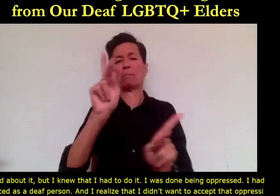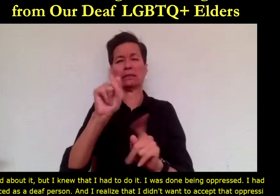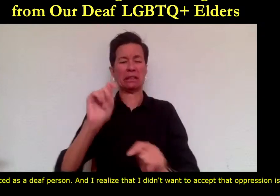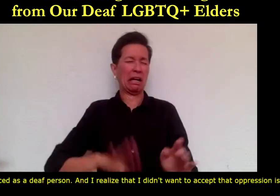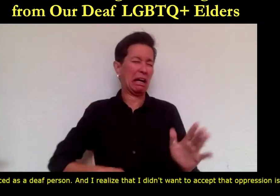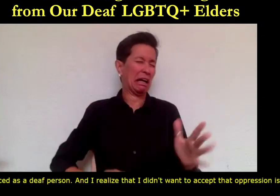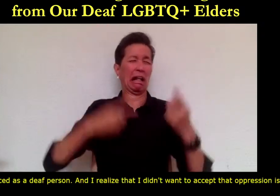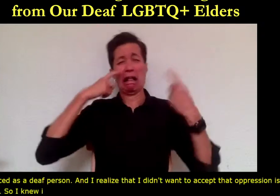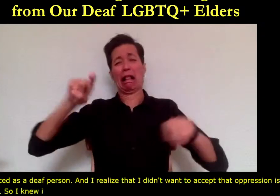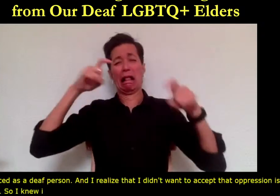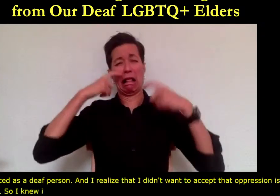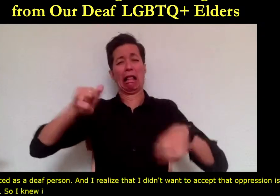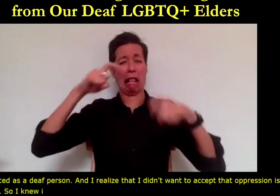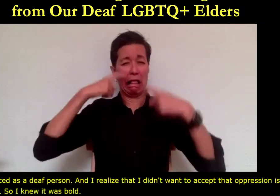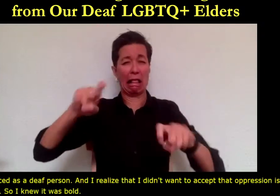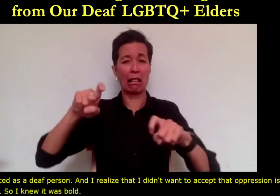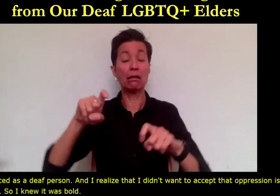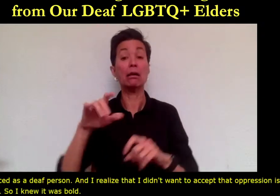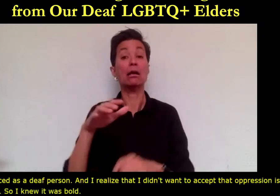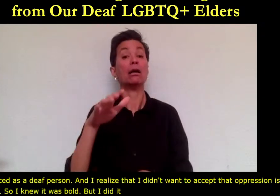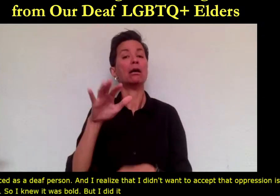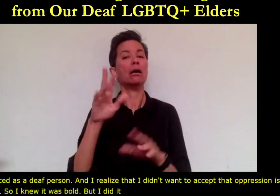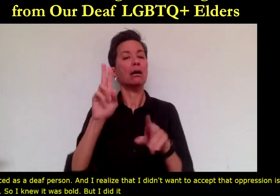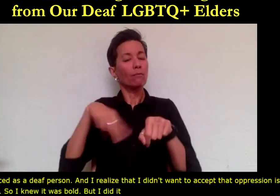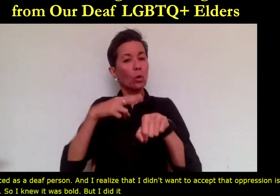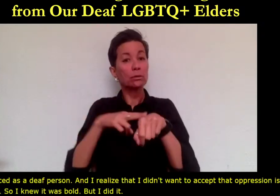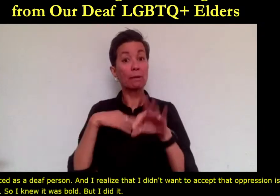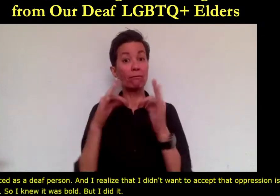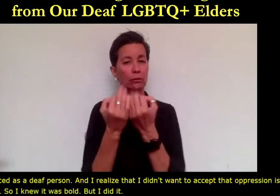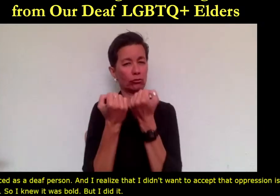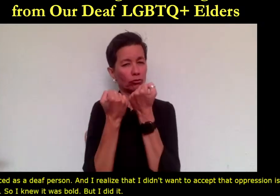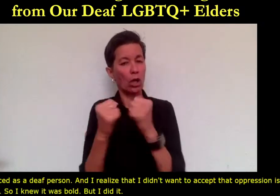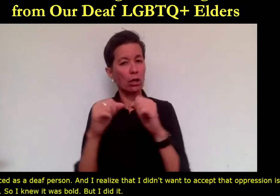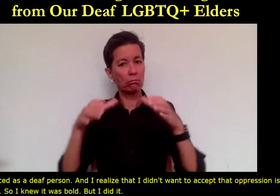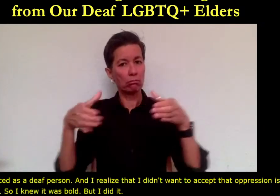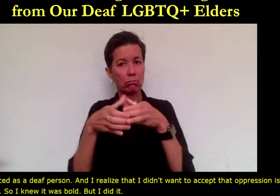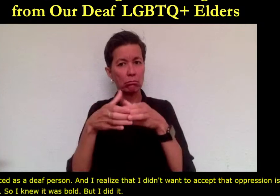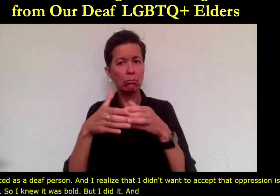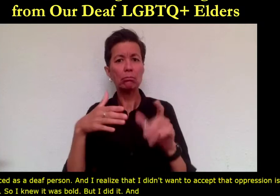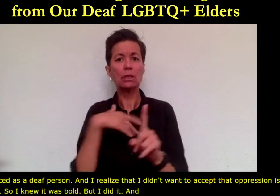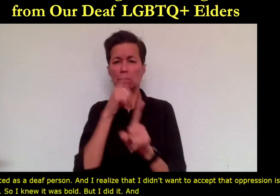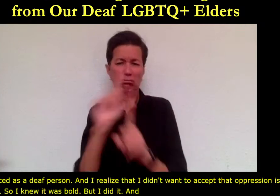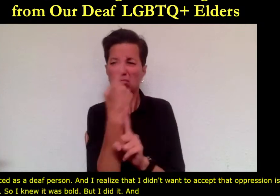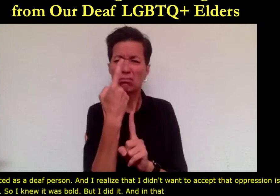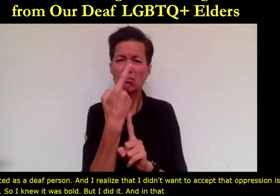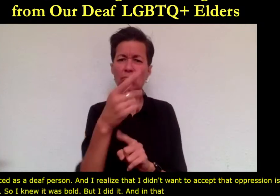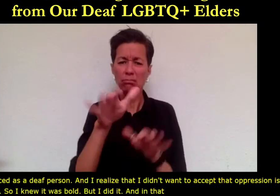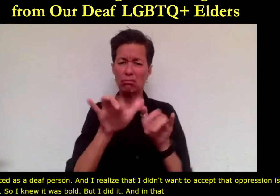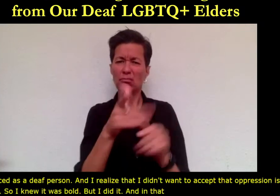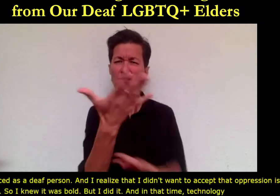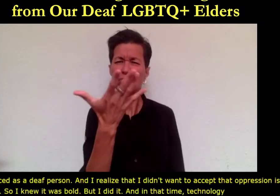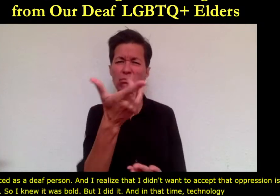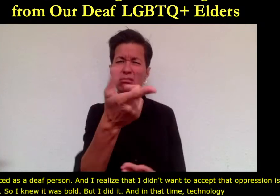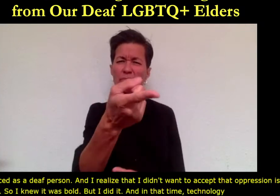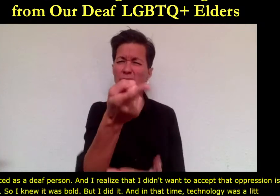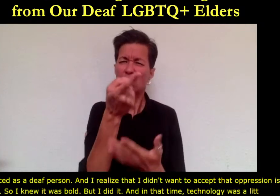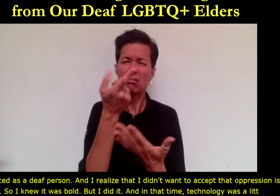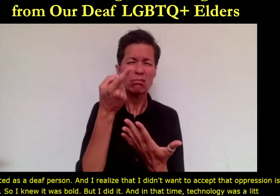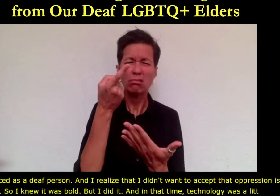up from another she was like no no no no she's very upset she cried of course my family was strongly uh rallied together